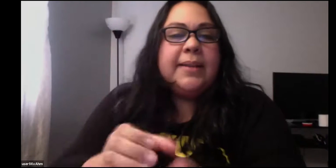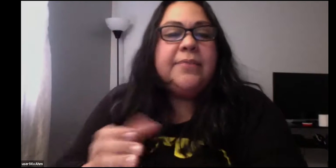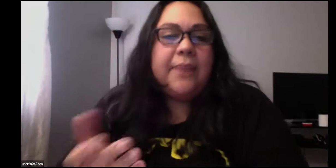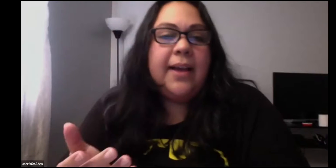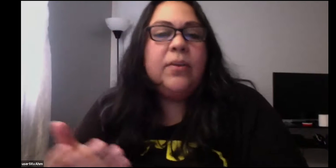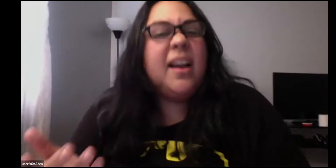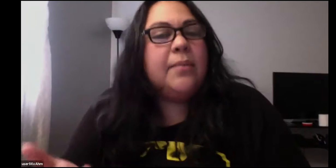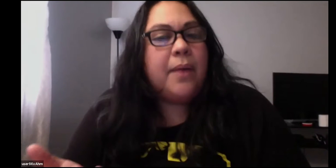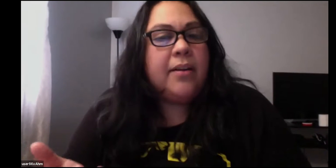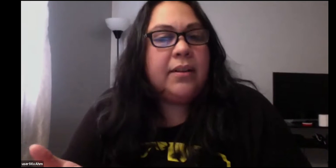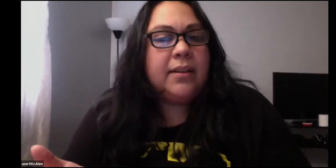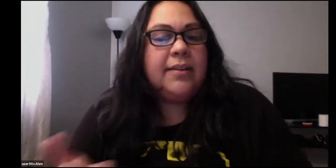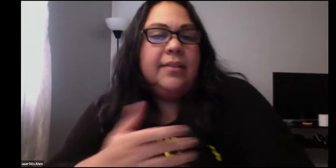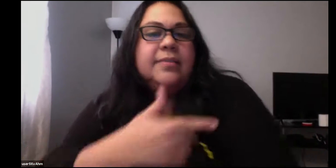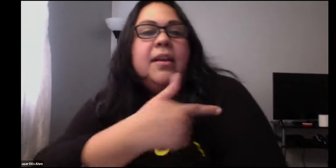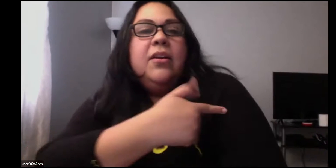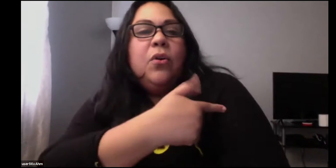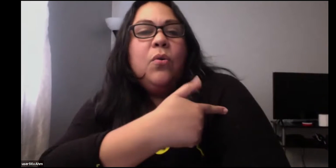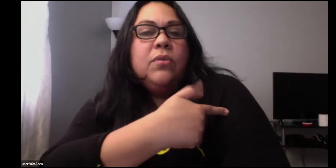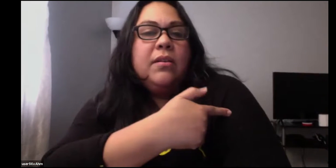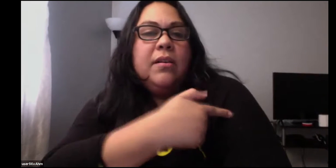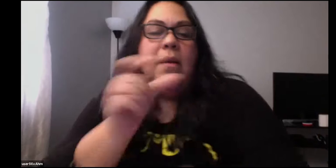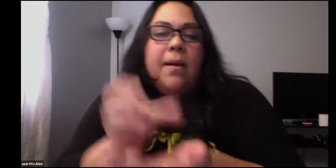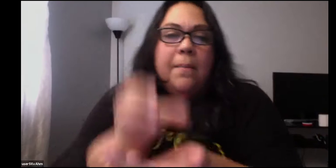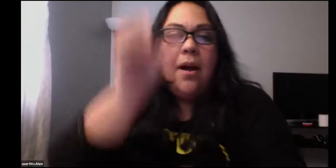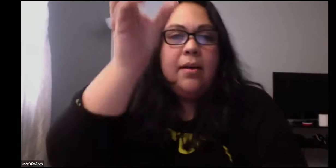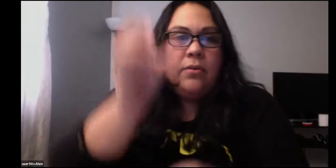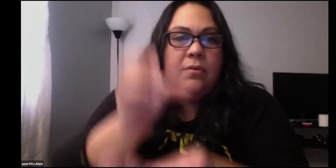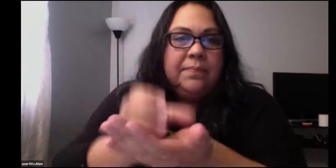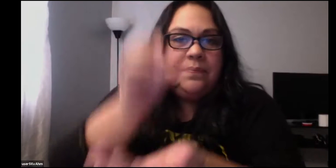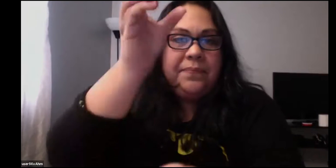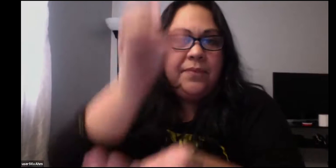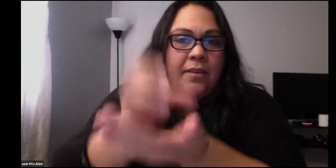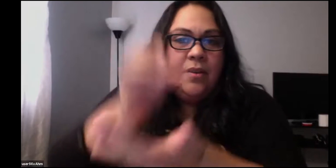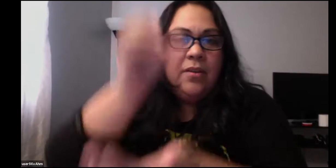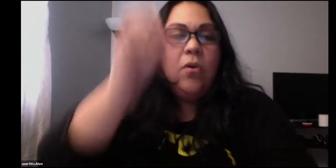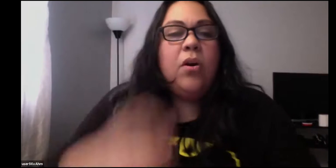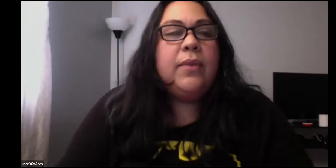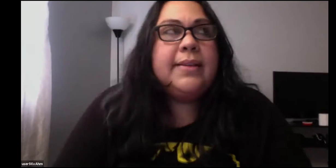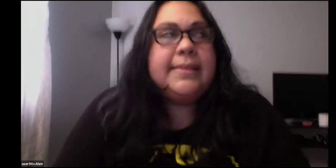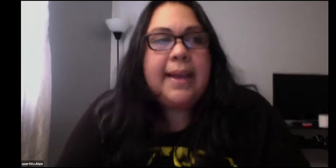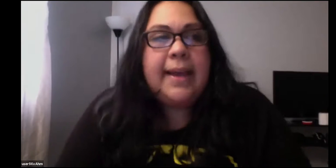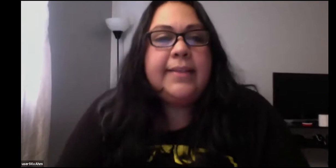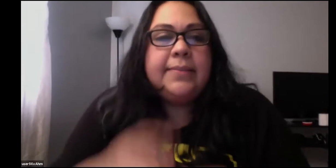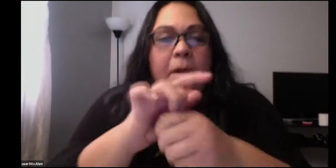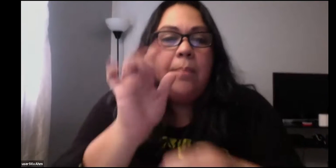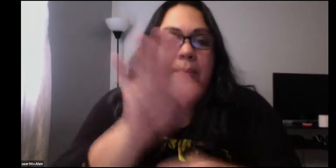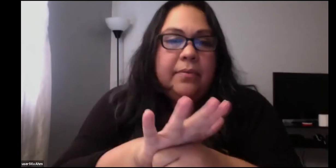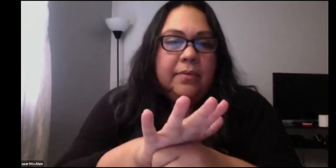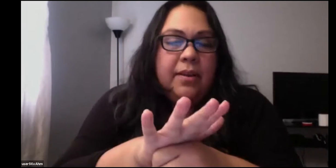specify what kind of bottle it is, Coke bottle, or we can say is pop. The sign